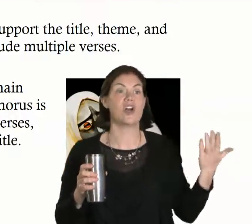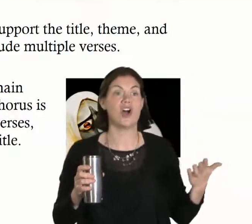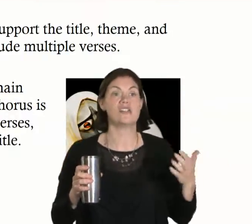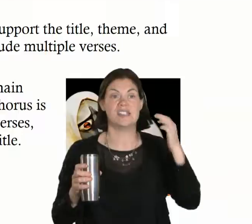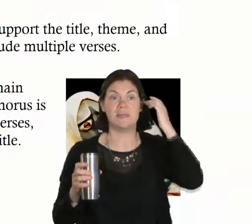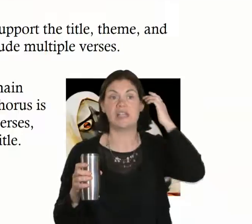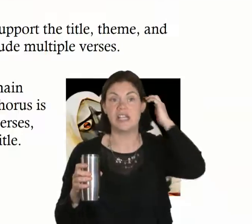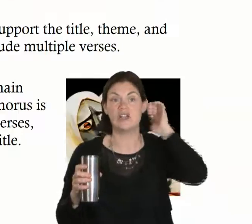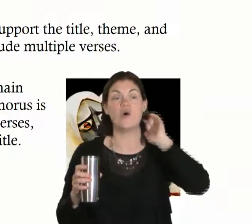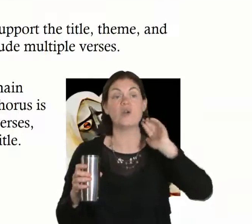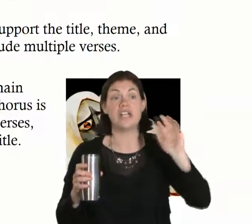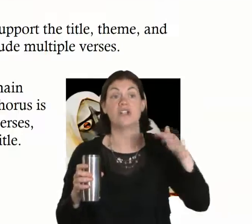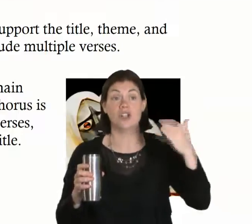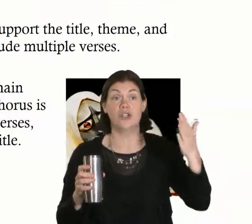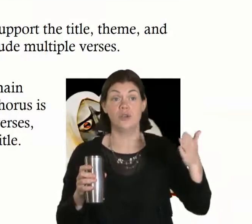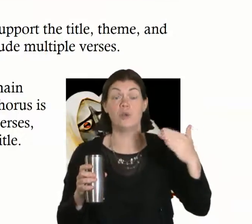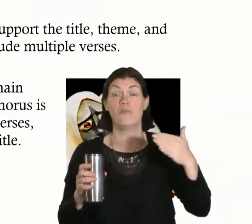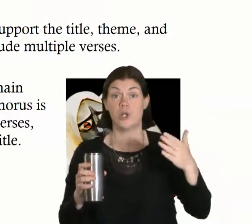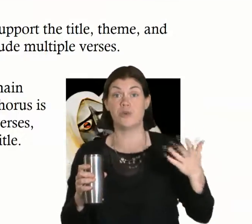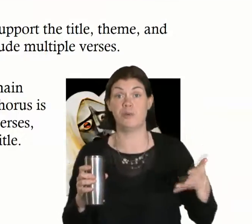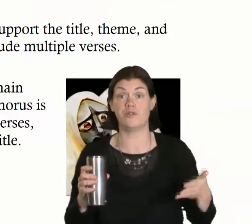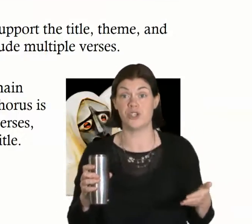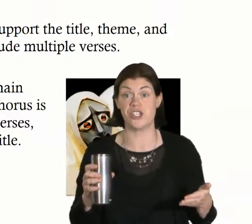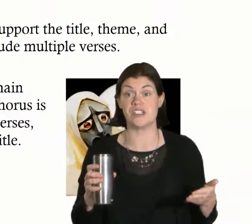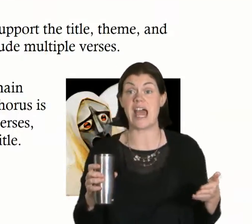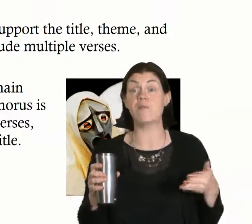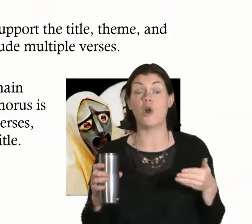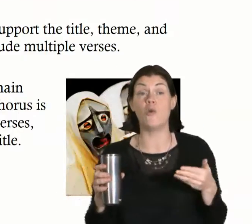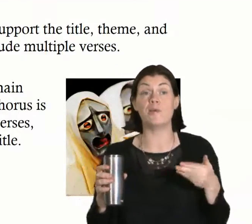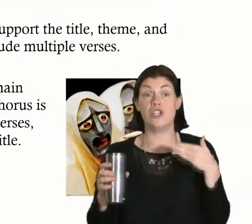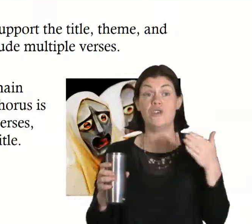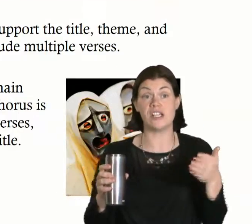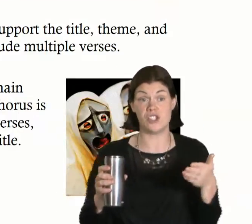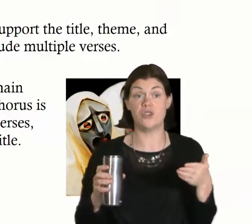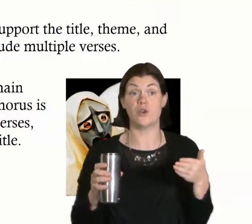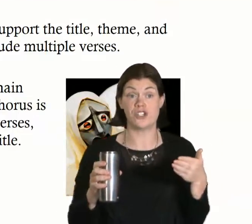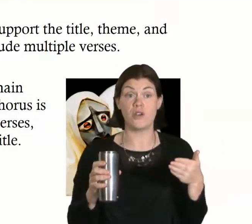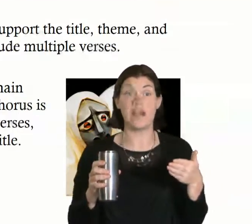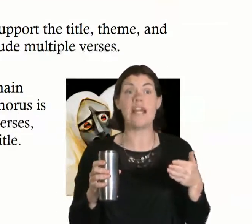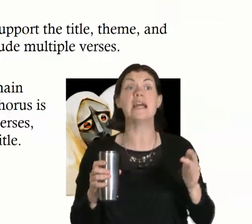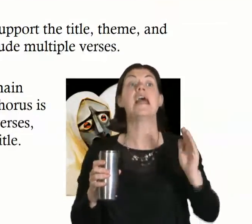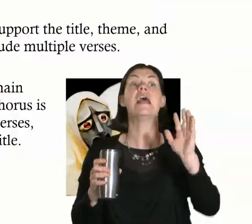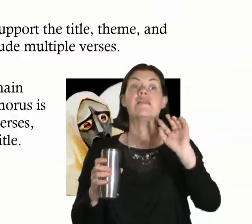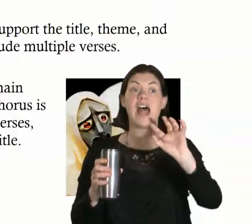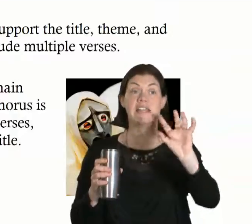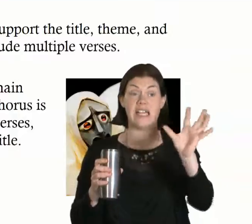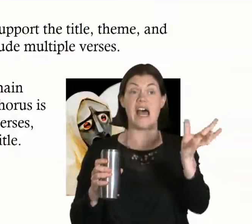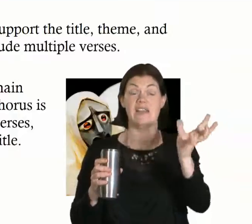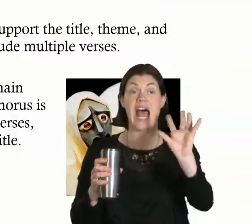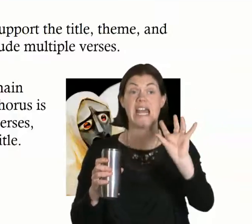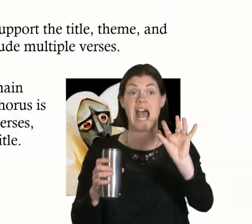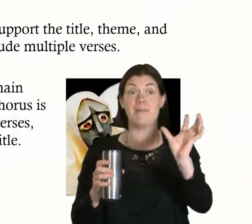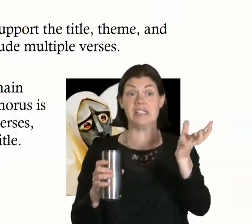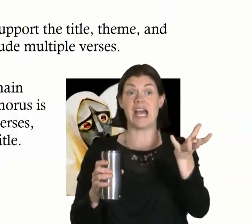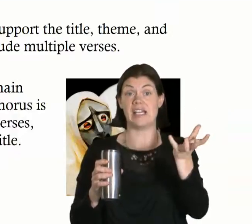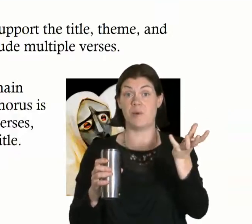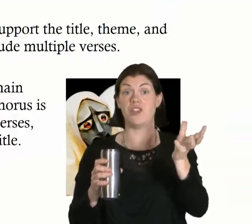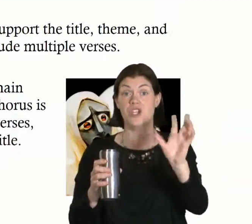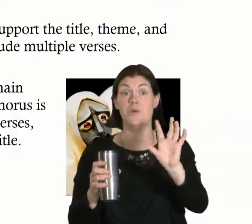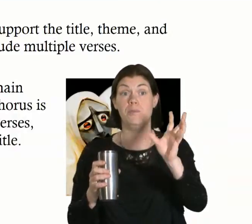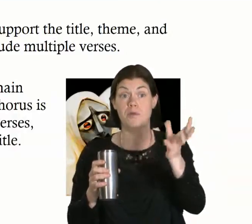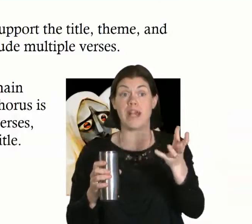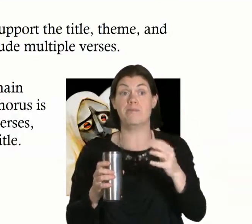And songs typically include multiple verses. And we're hoping when you guys do your songwriting that that happens